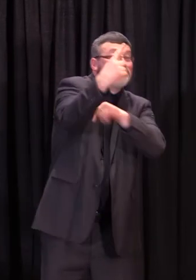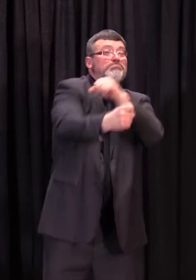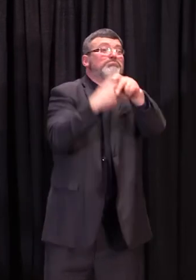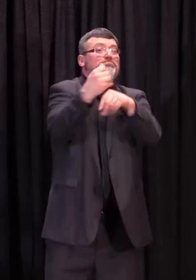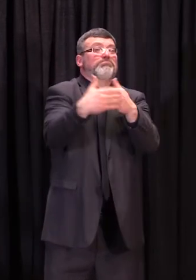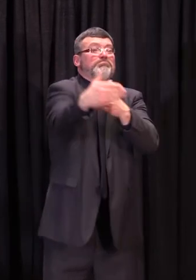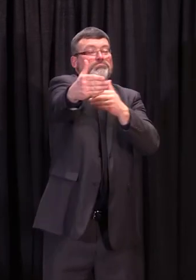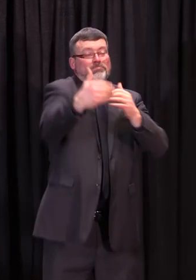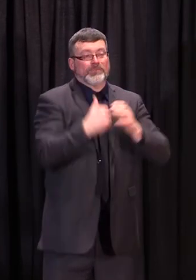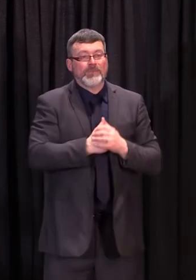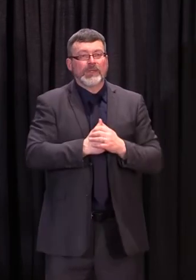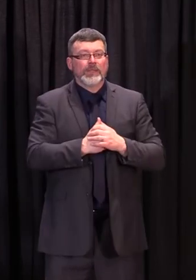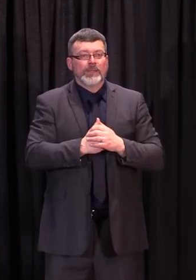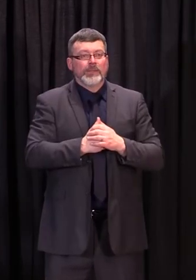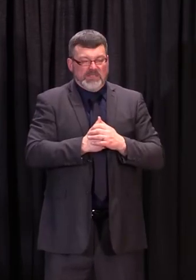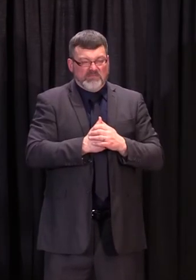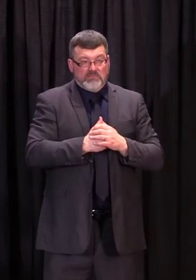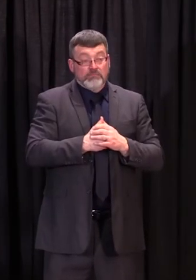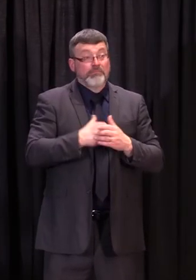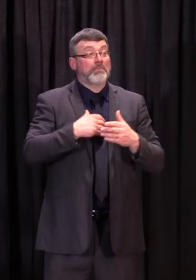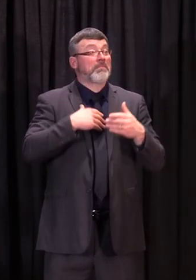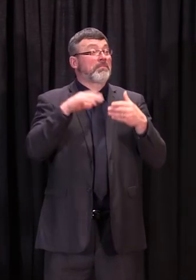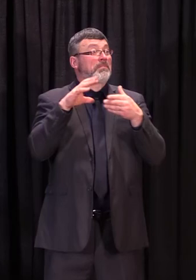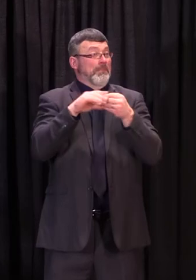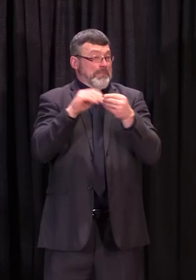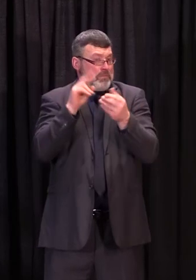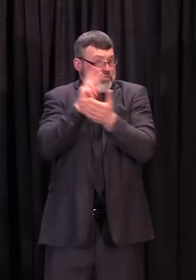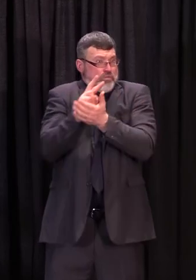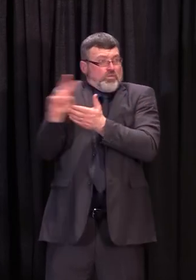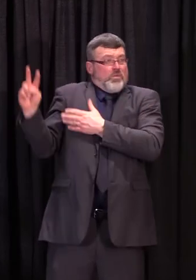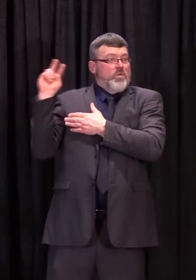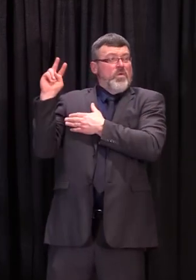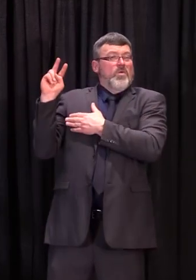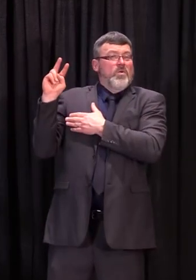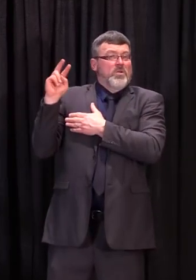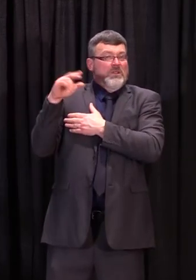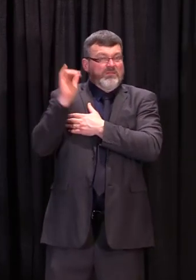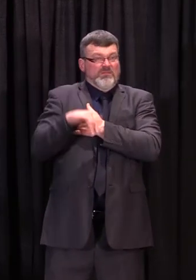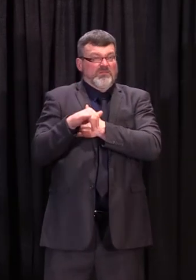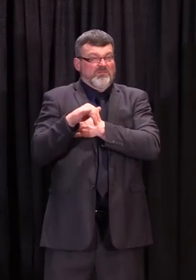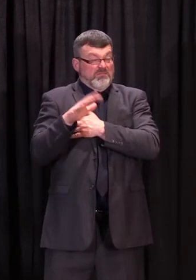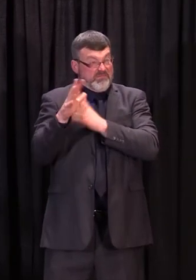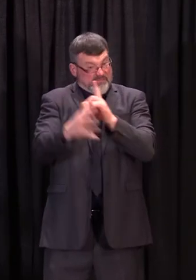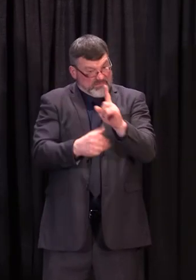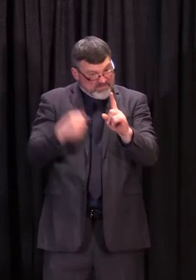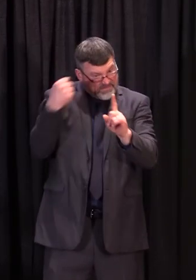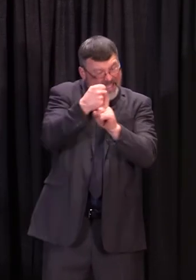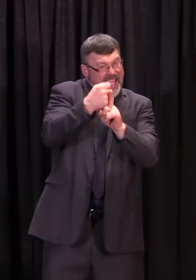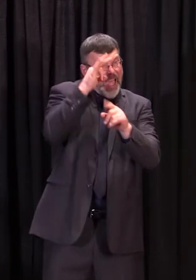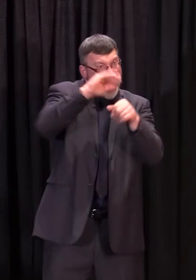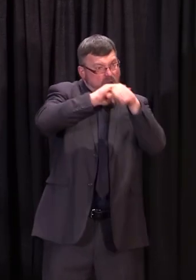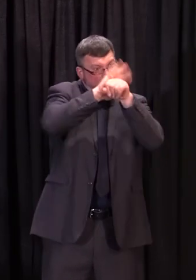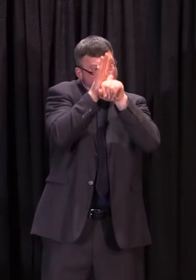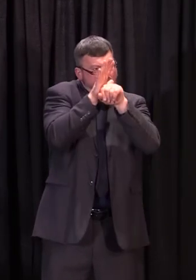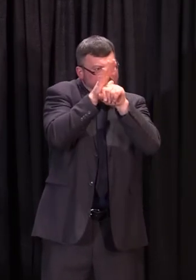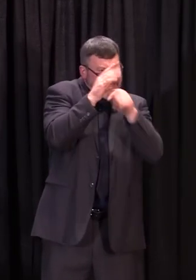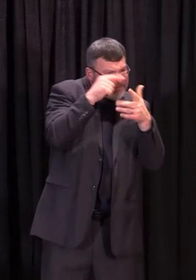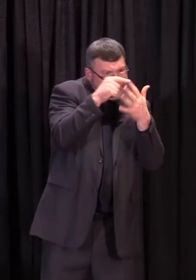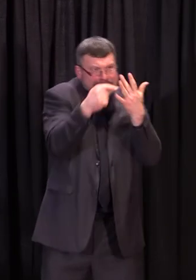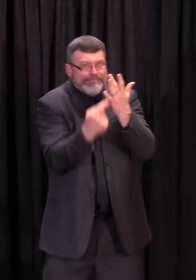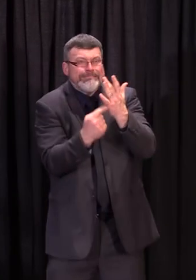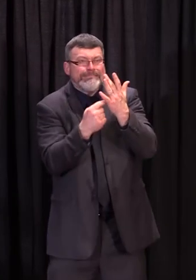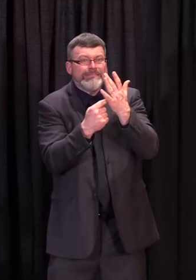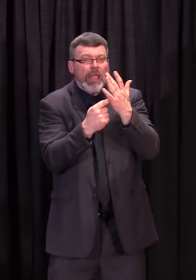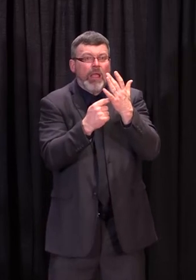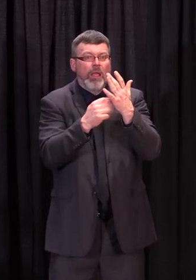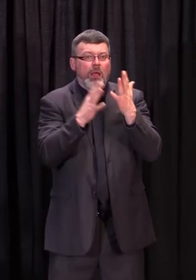As I said 2 weeks ago, the impact of pandemic measures necessary before vaccines